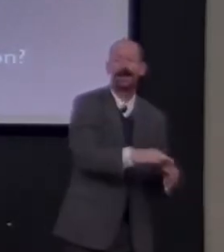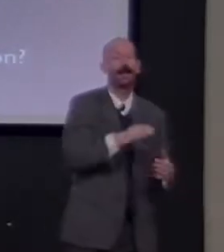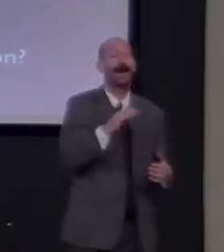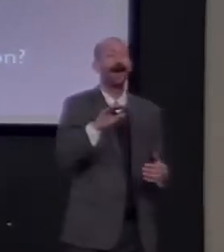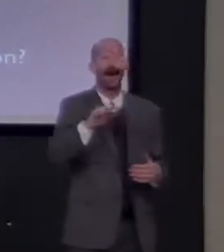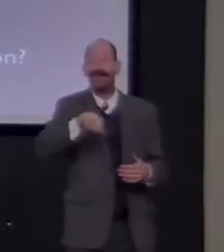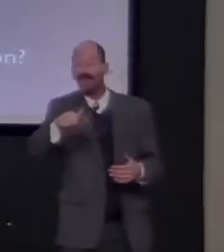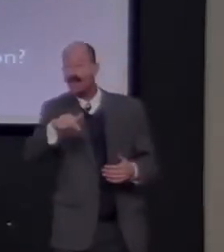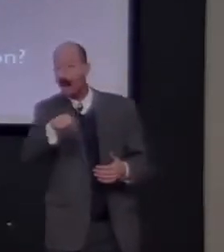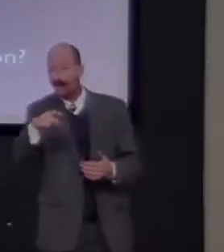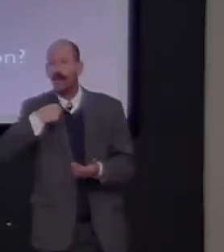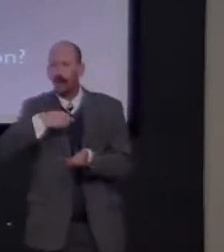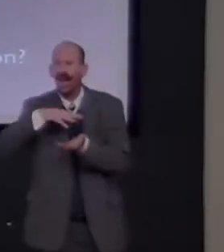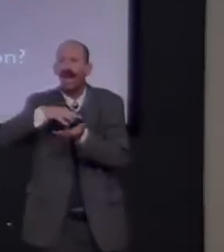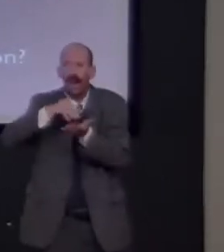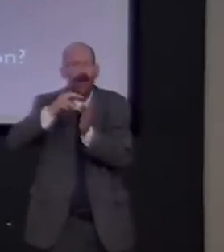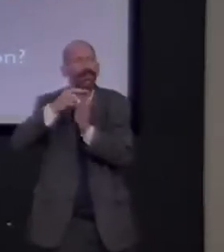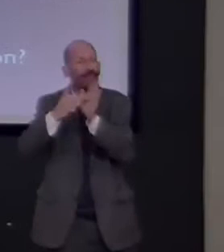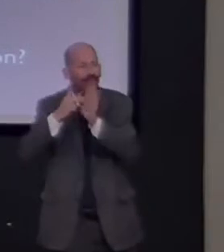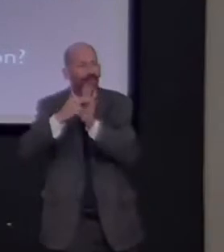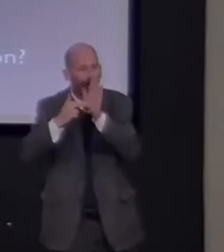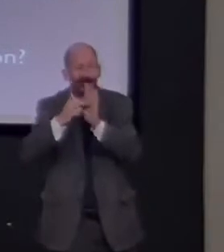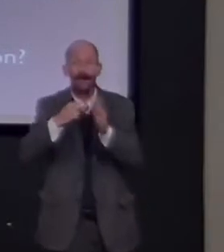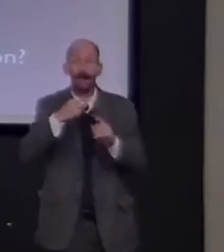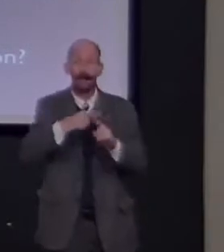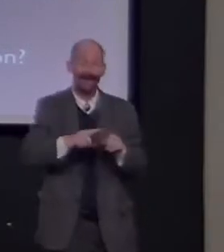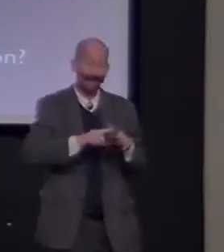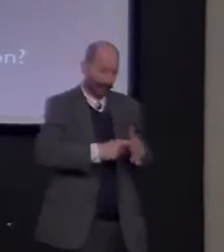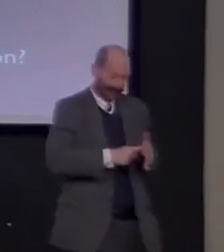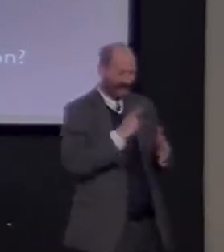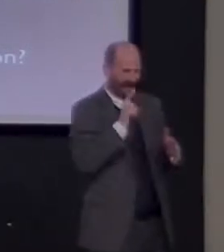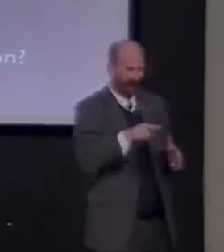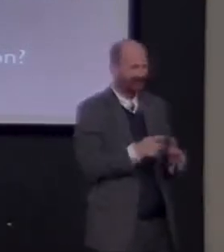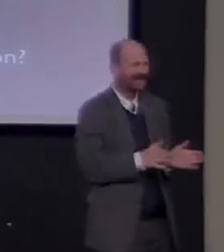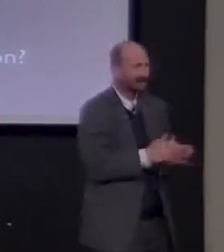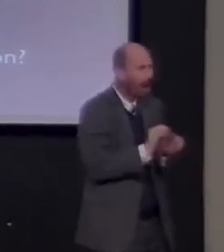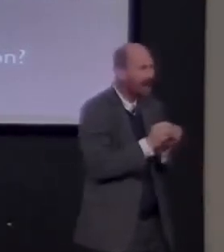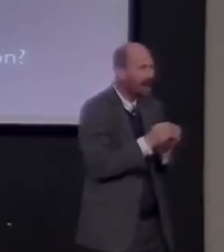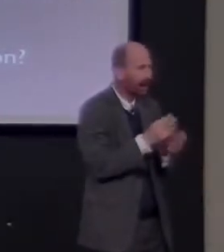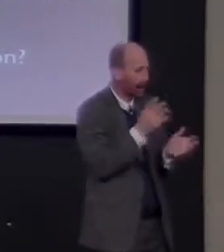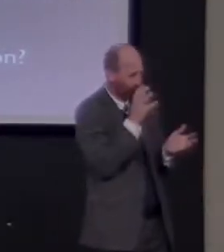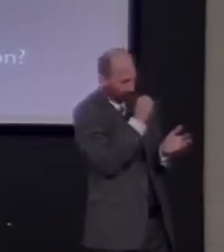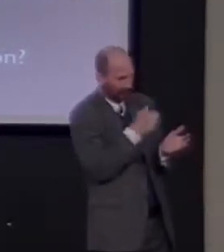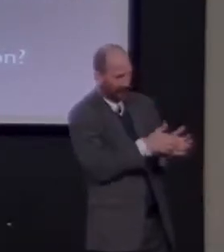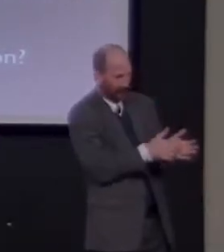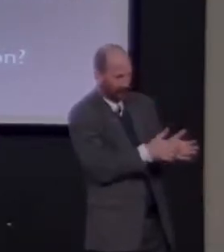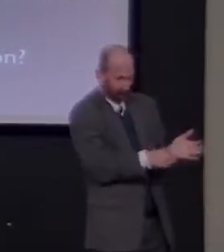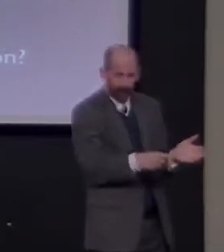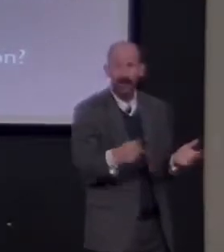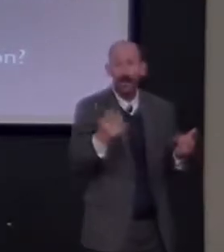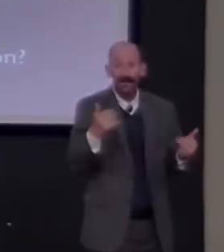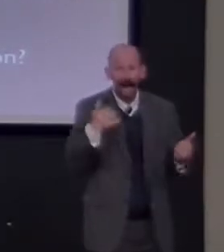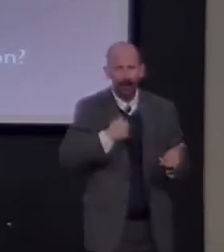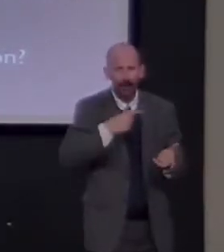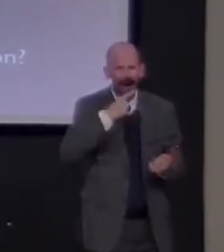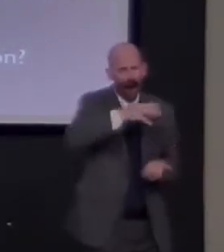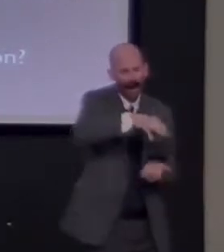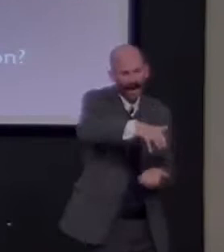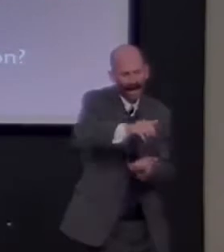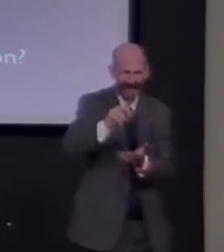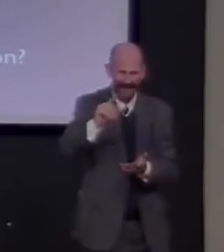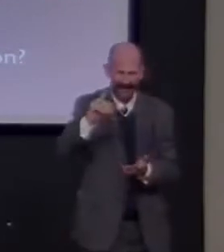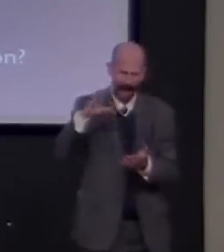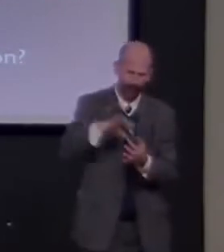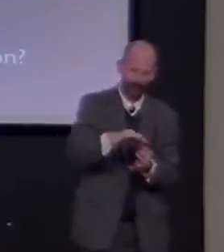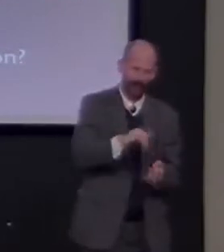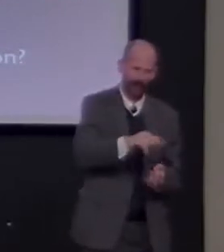from making that connection to the small number range. We're in the process of collecting some data relevant to this question,